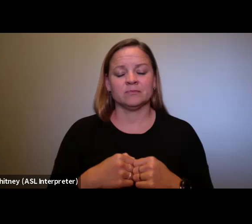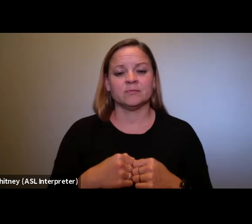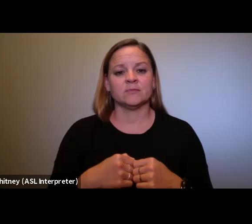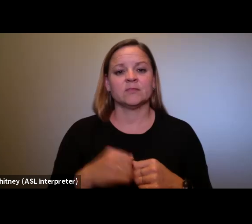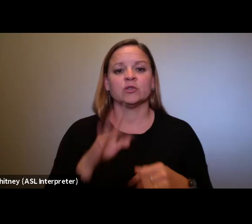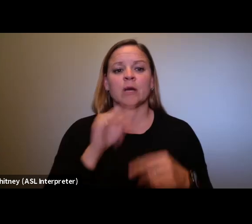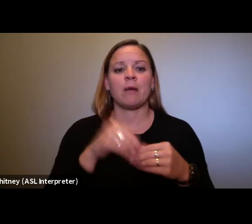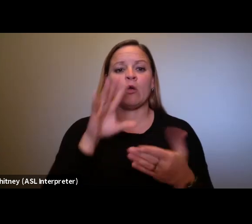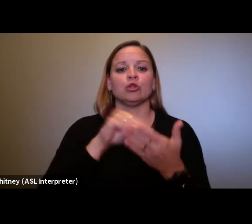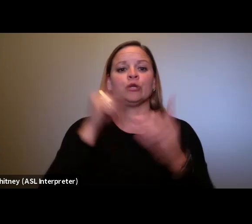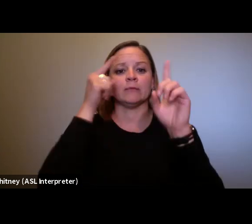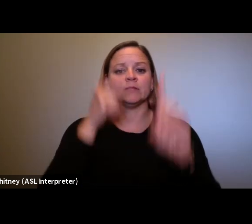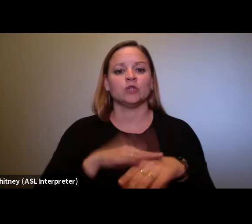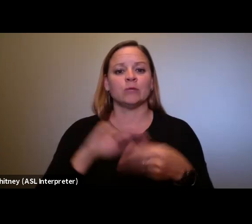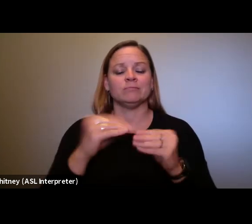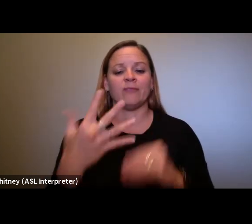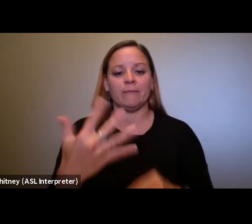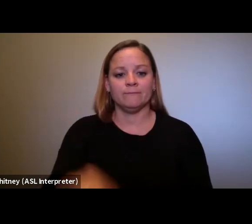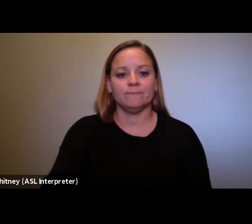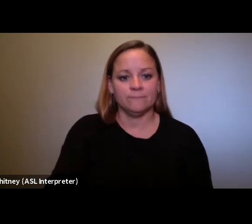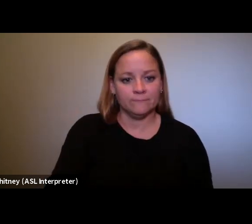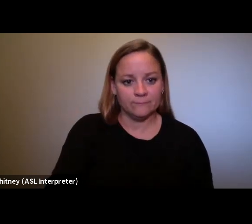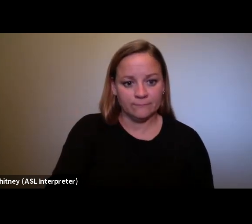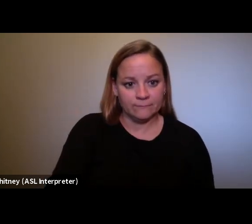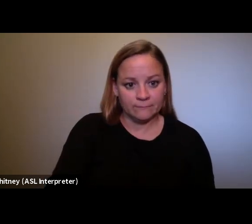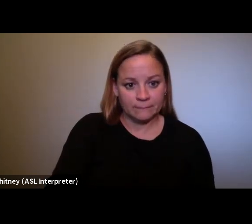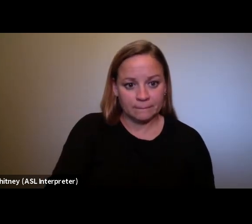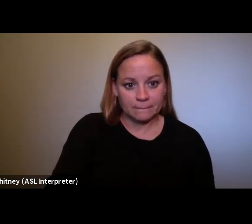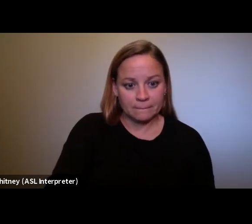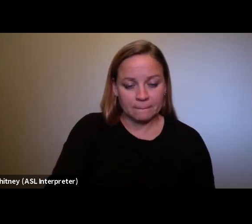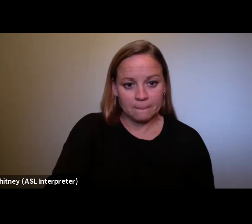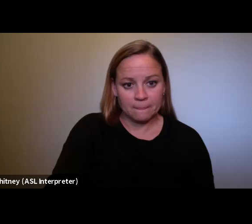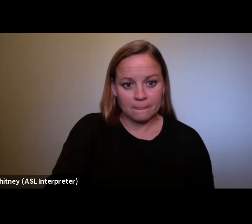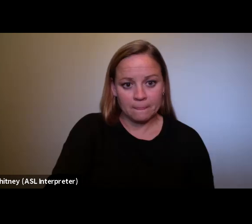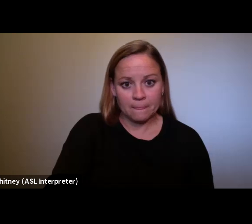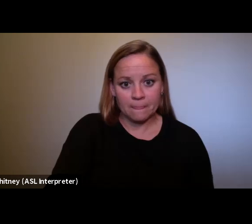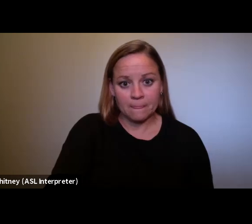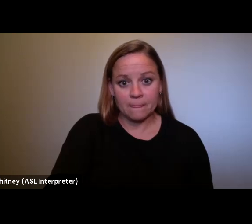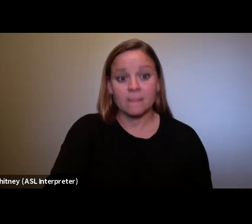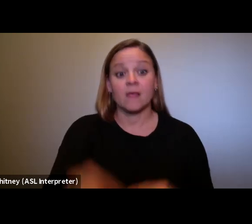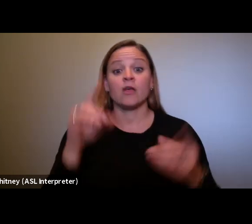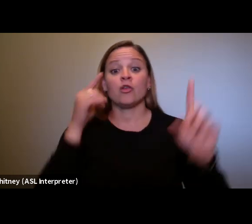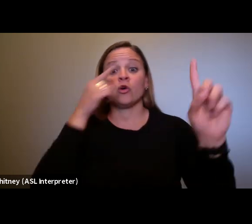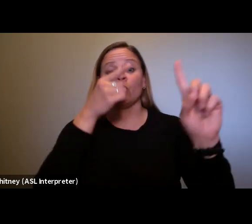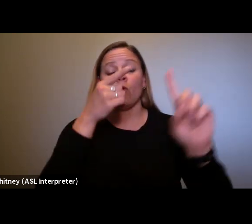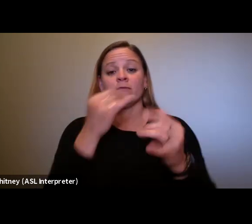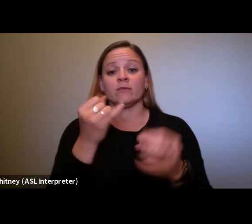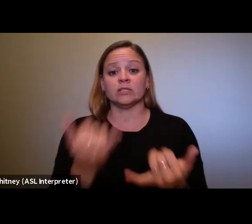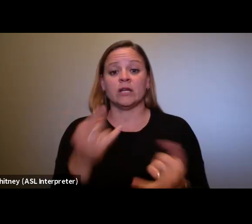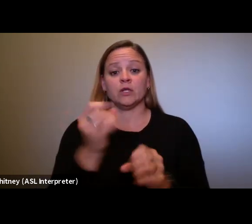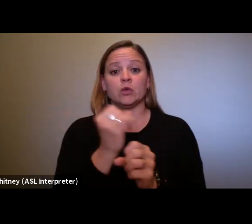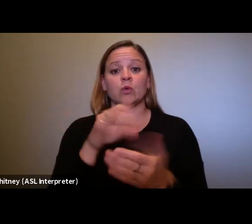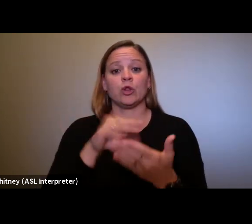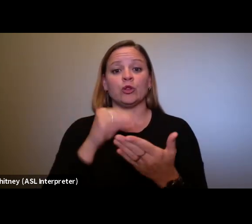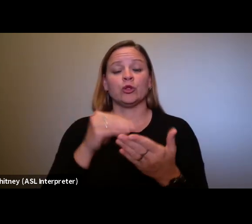learning objectives on slide 5. So our goal for today is that you all will learn creative approaches that